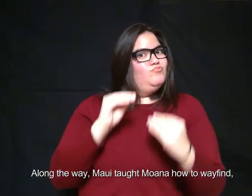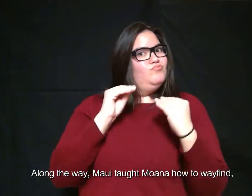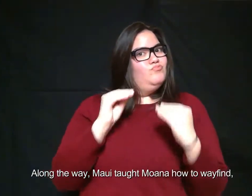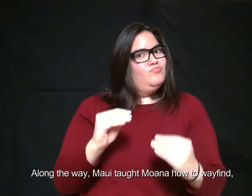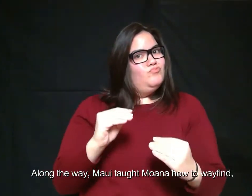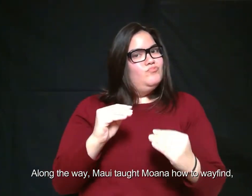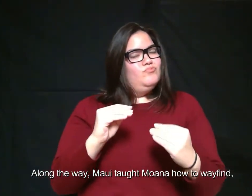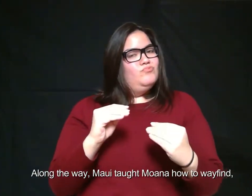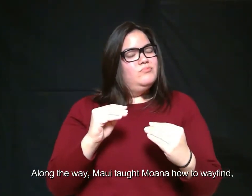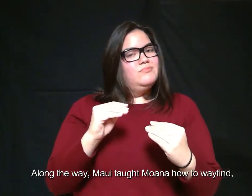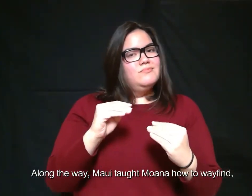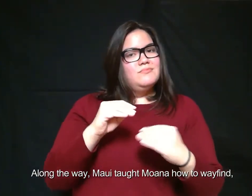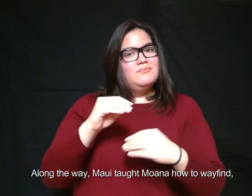the stars,